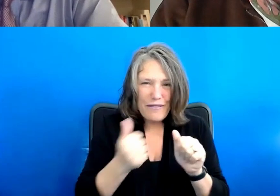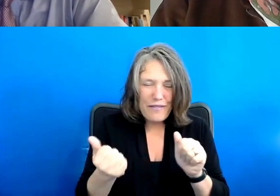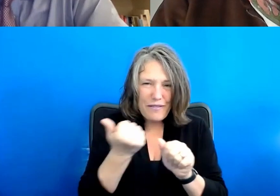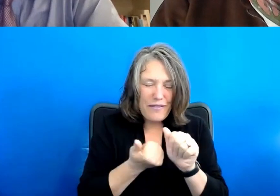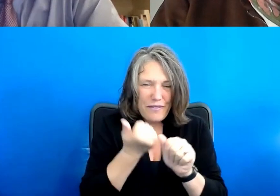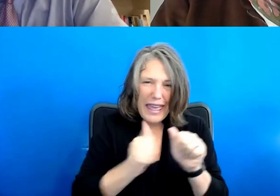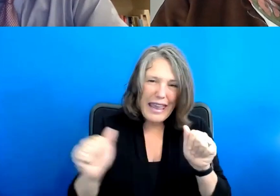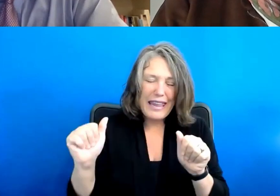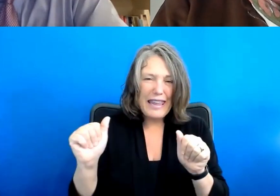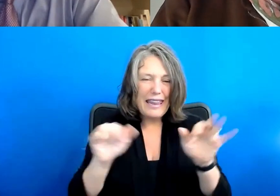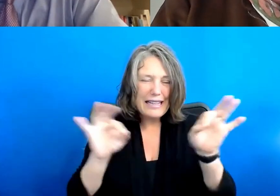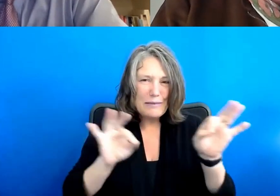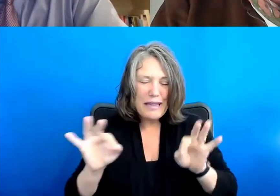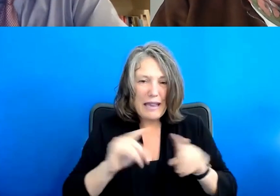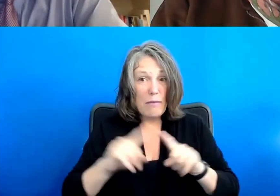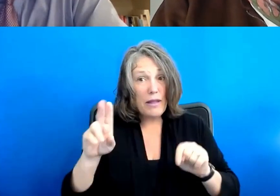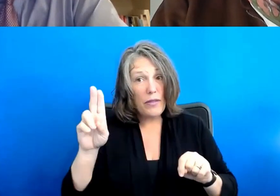the US